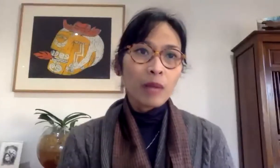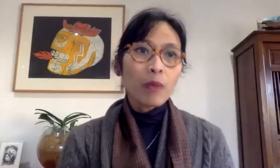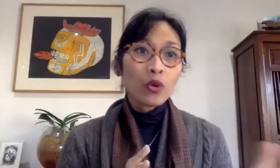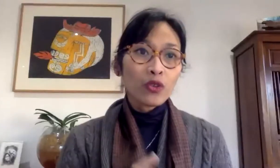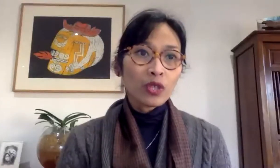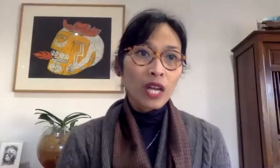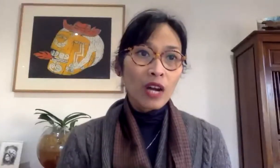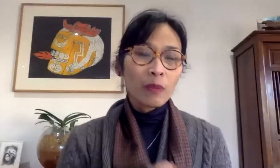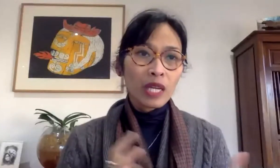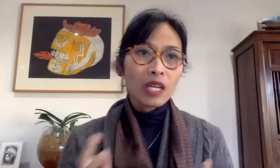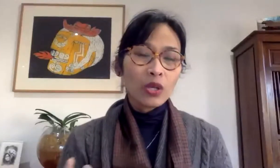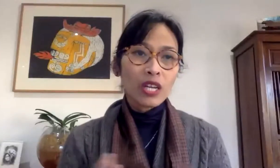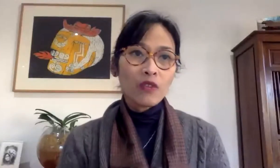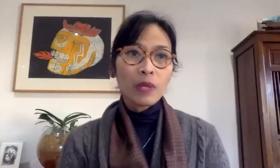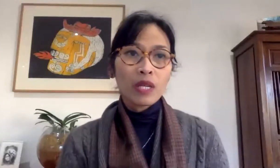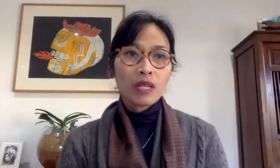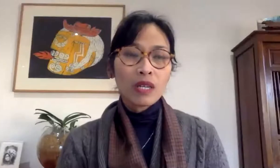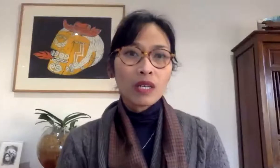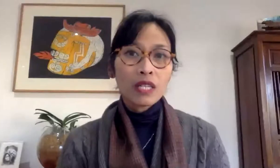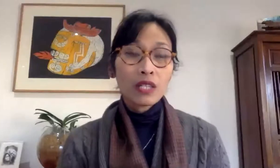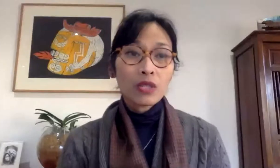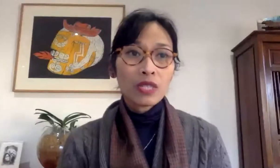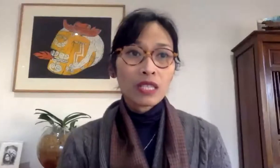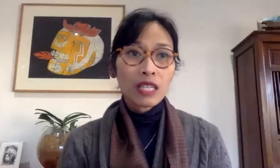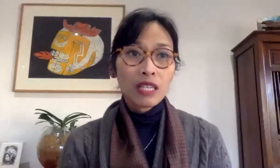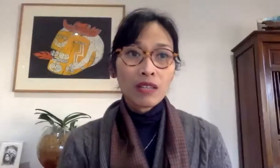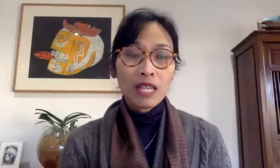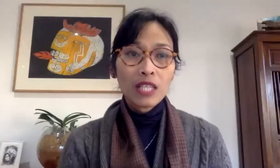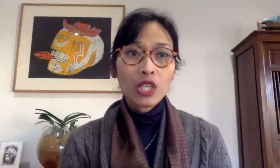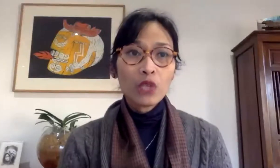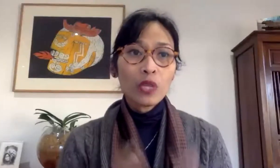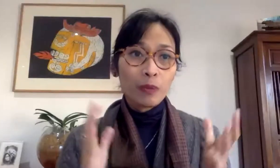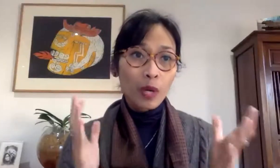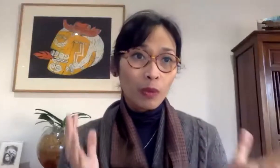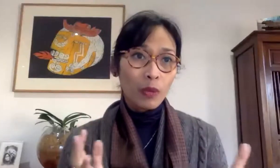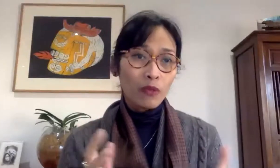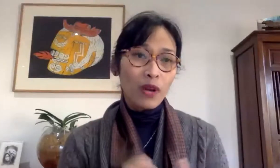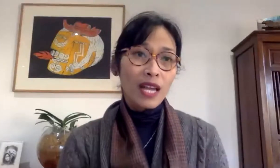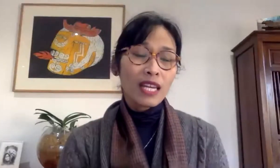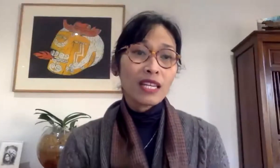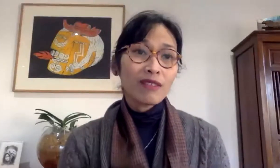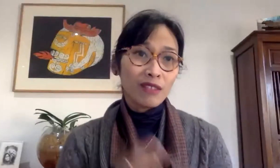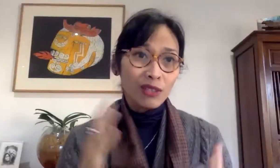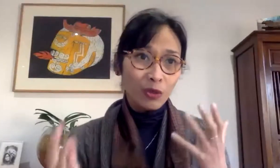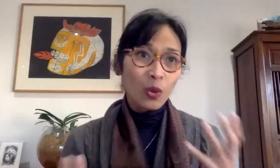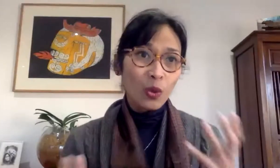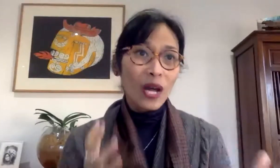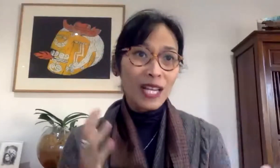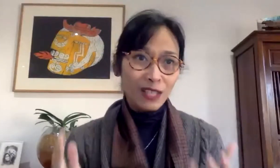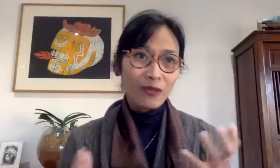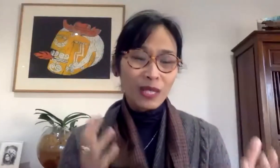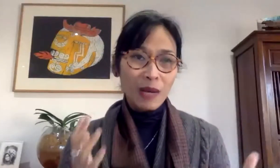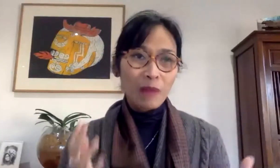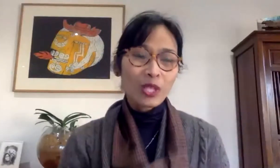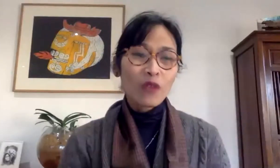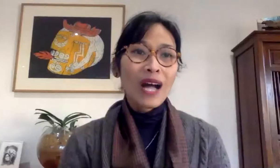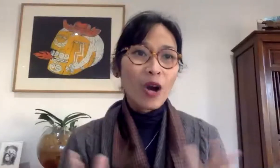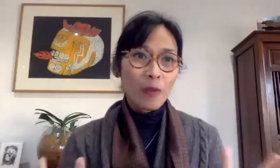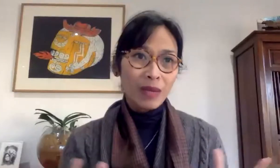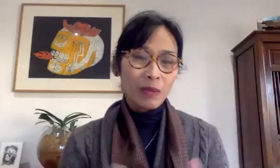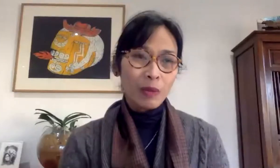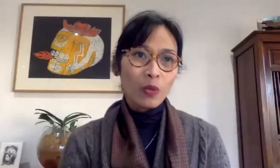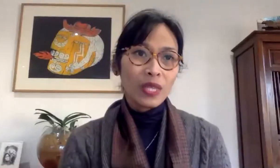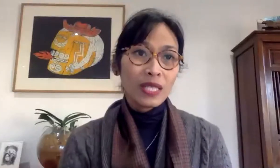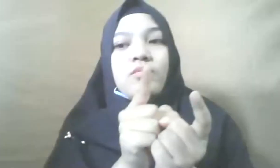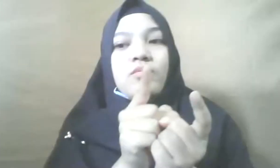by both government and non-government institutions in Indonesia, you will probably find a quite different numbers of how